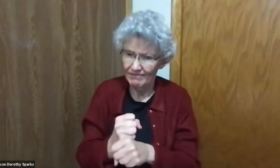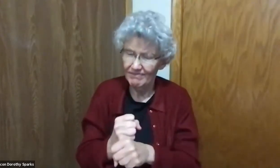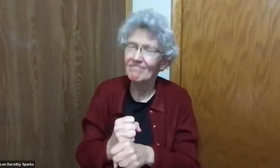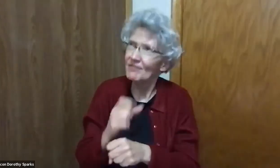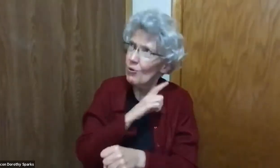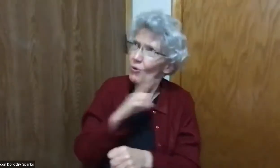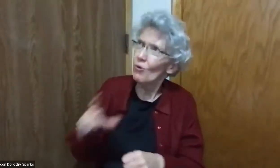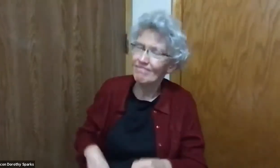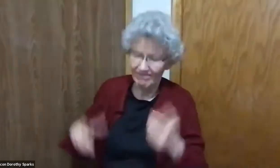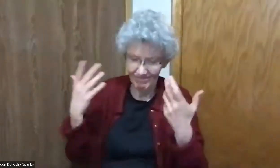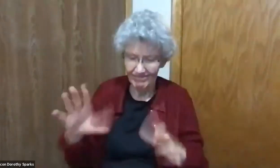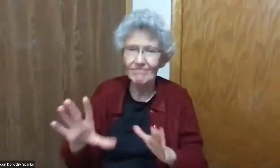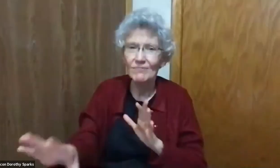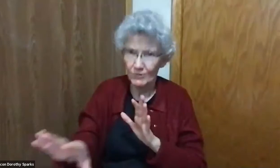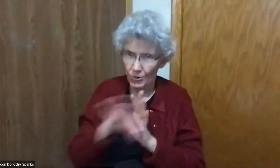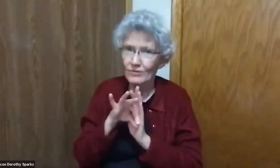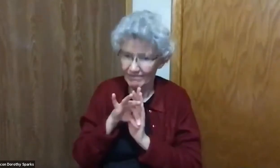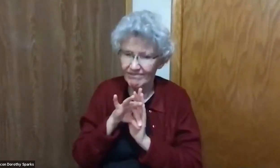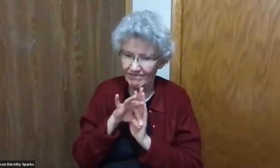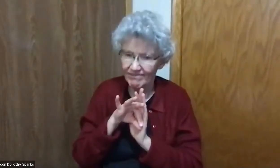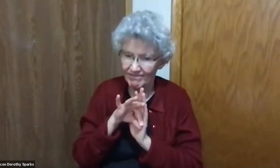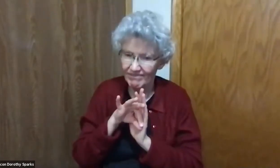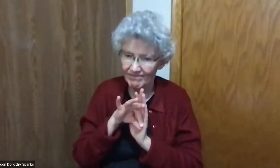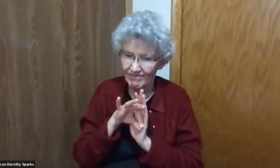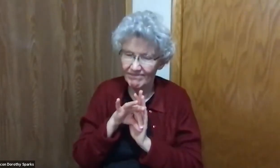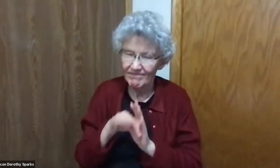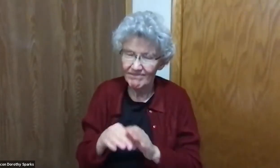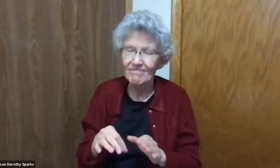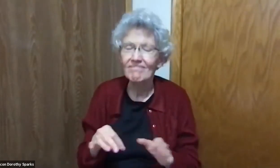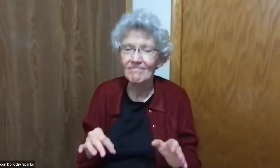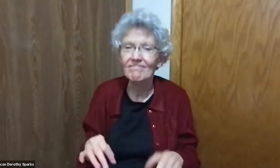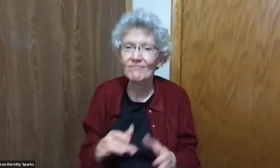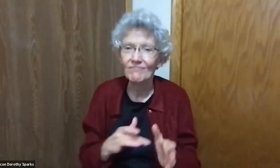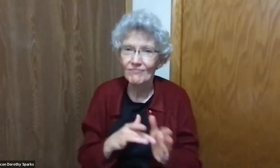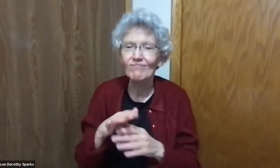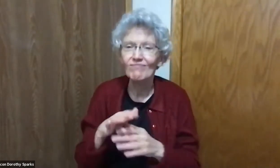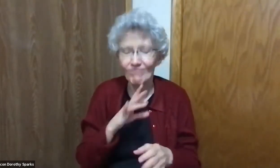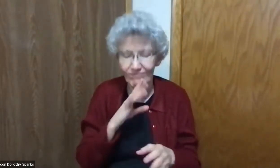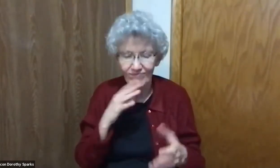and to say, this is the year the Lord has chosen.